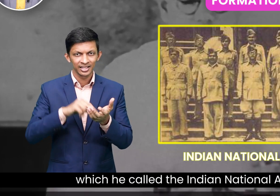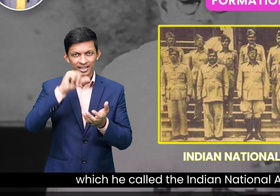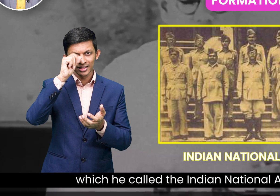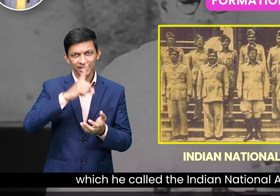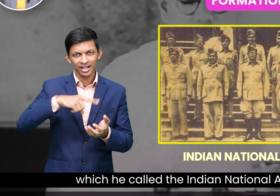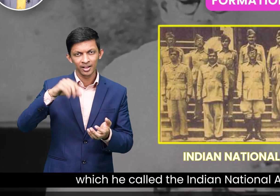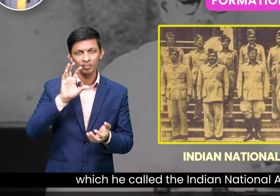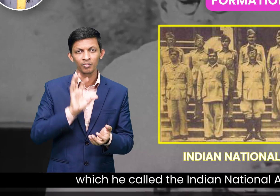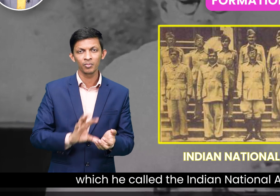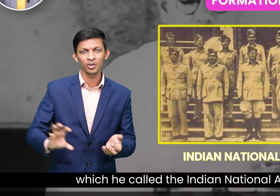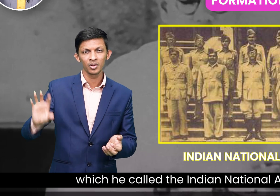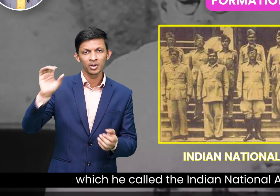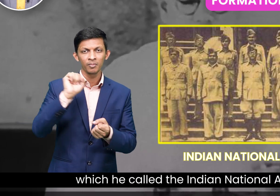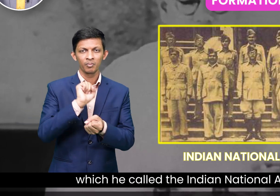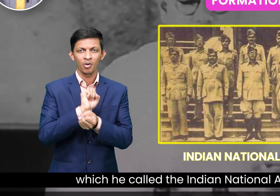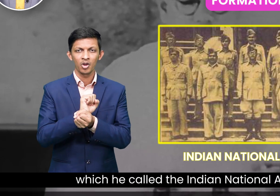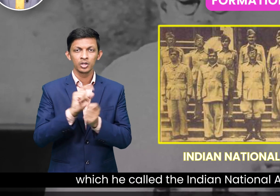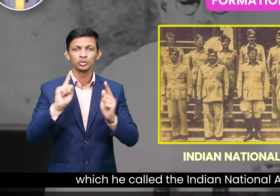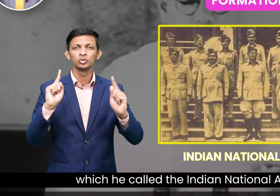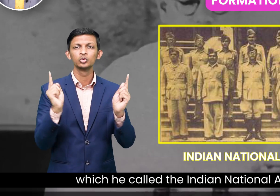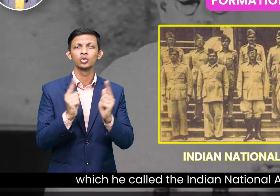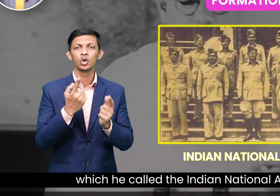Army, INA.